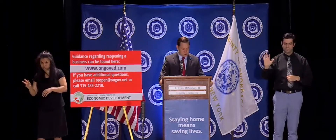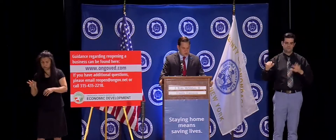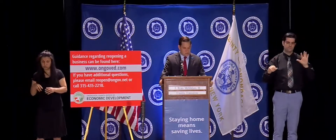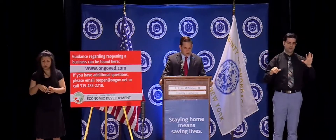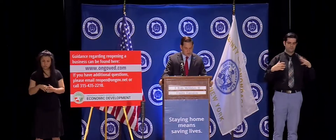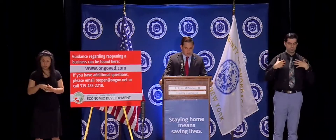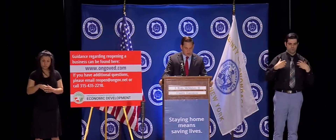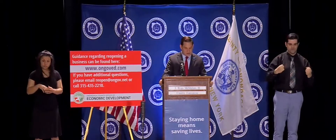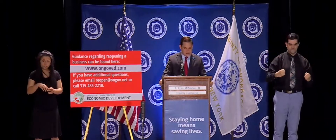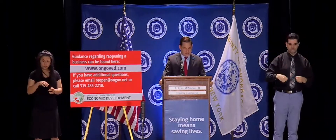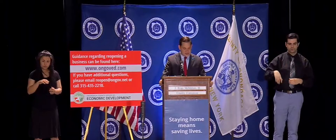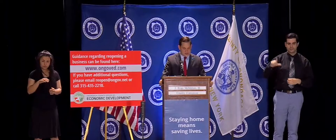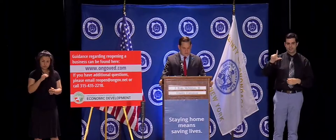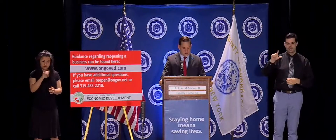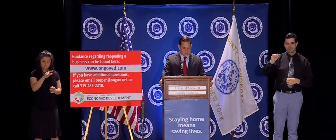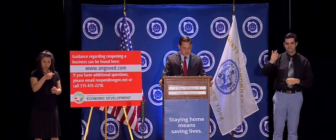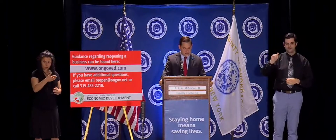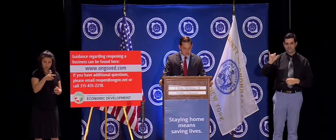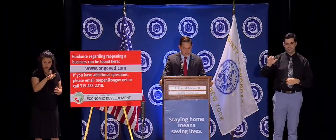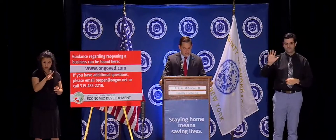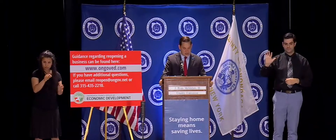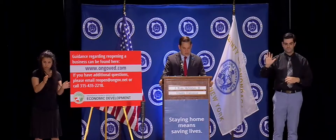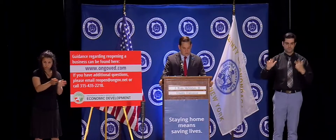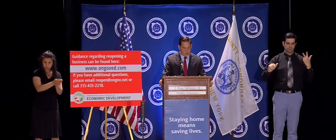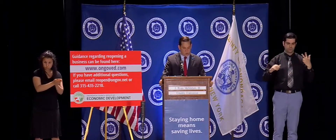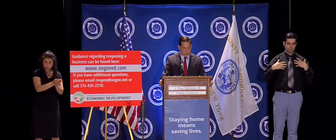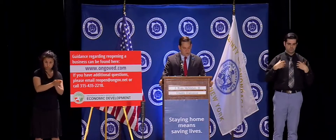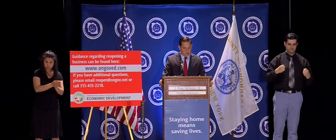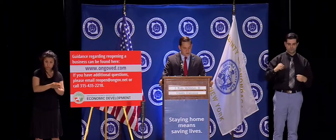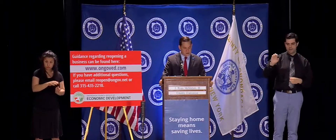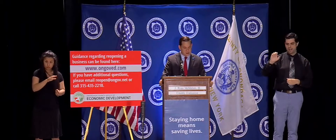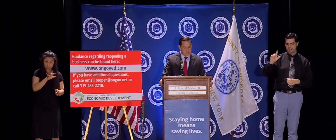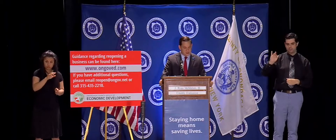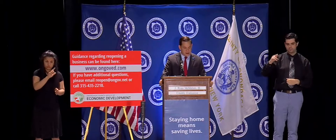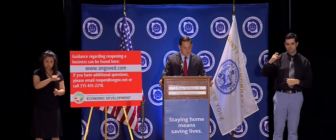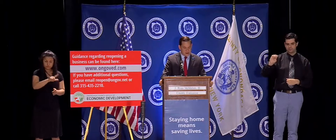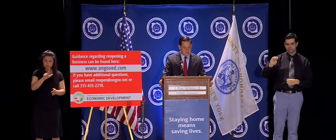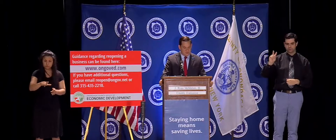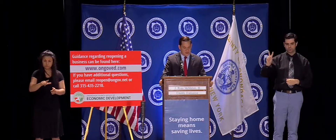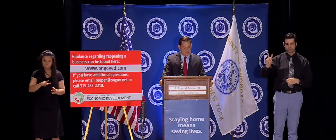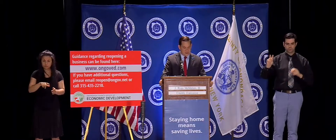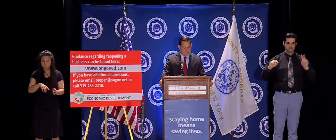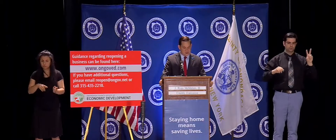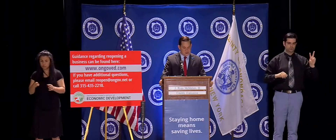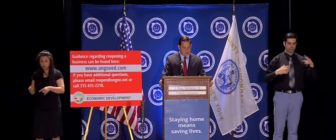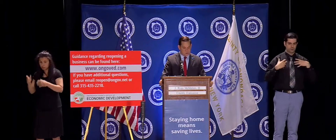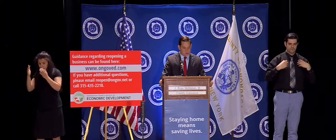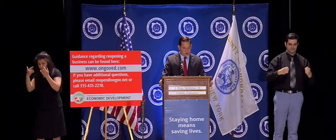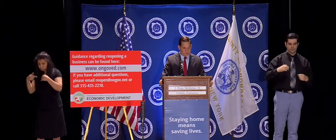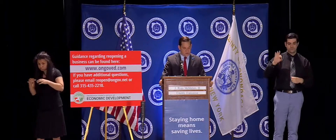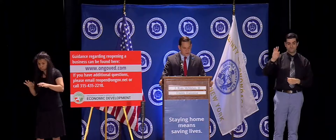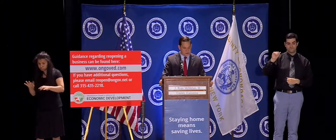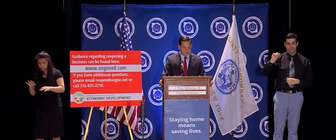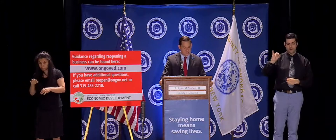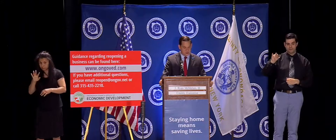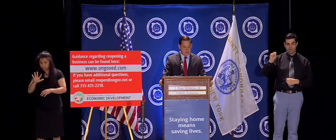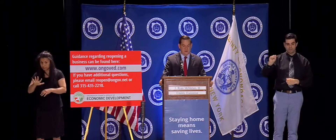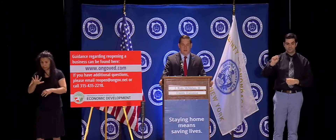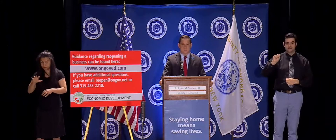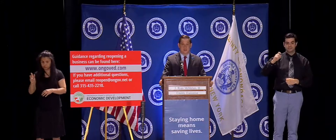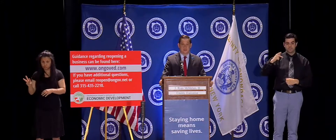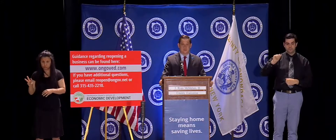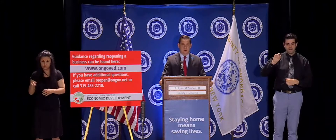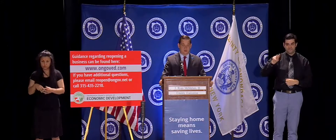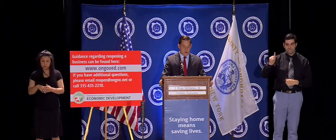recoveries. Marcellus, 7 cases and 4 recoveries. Lafayette, 5 cases and 3 recoveries. Atisco,